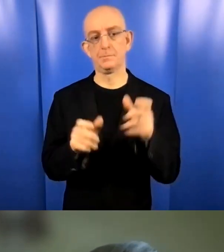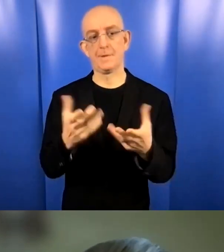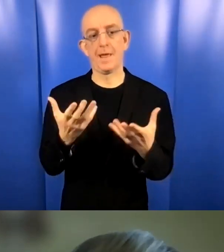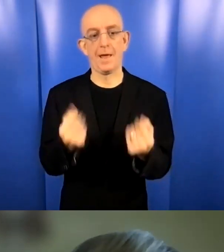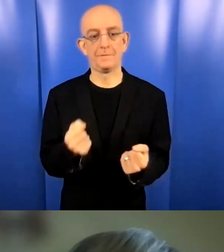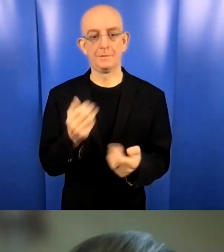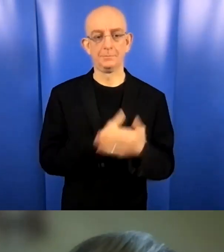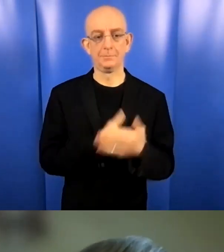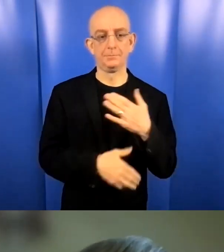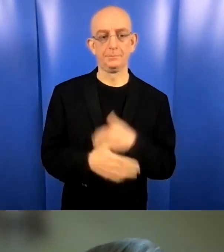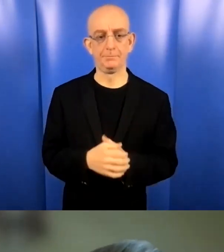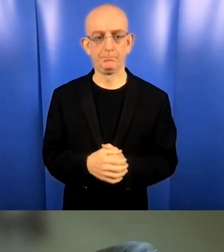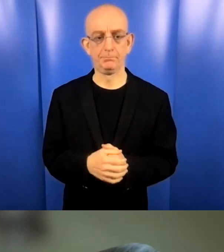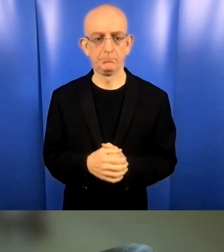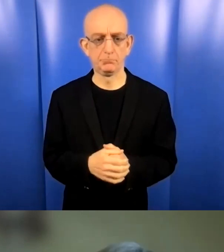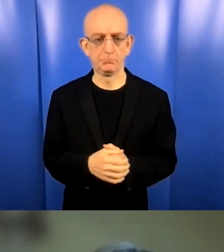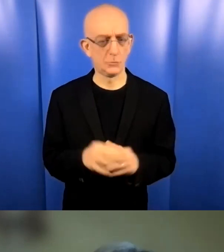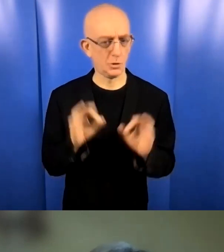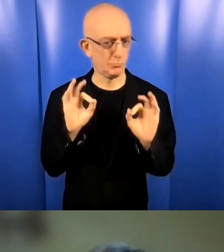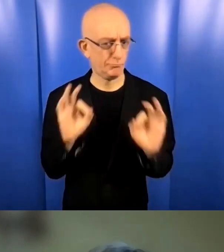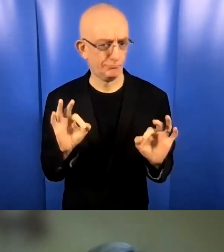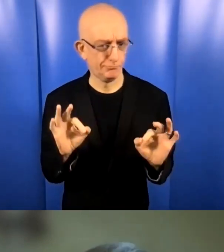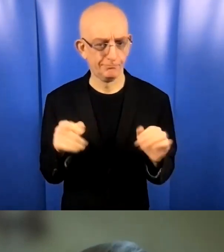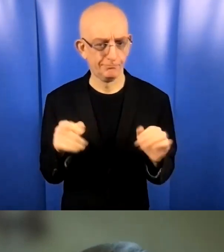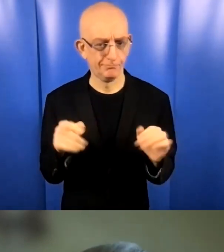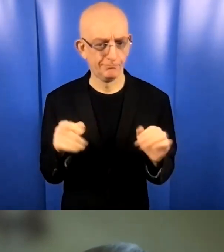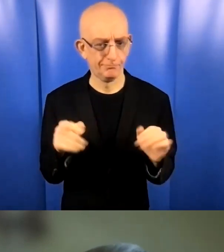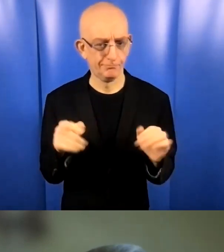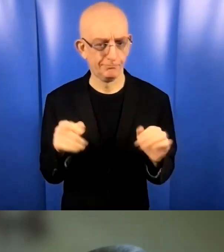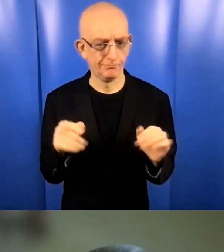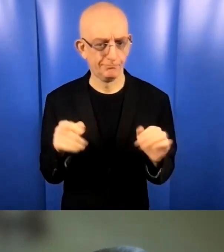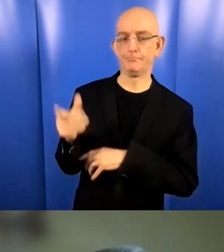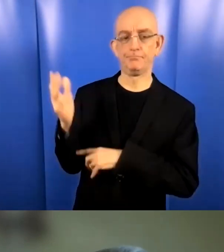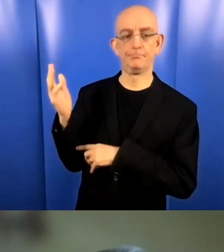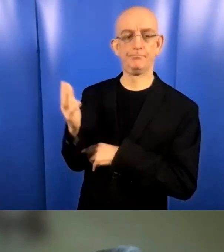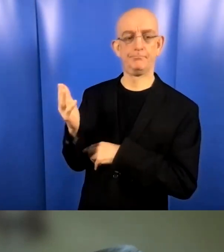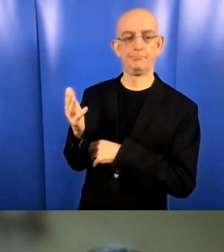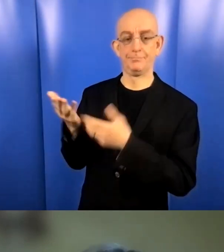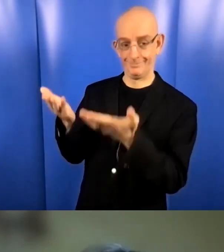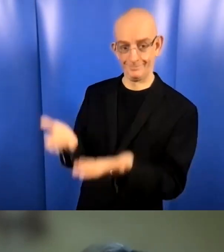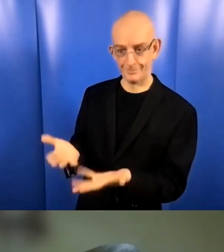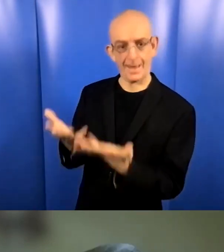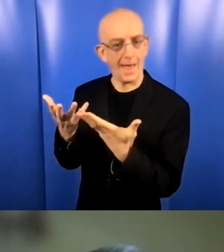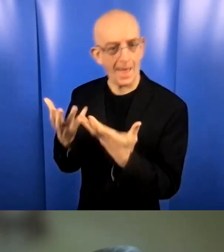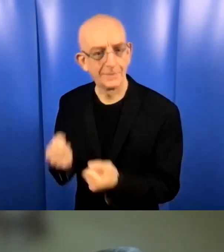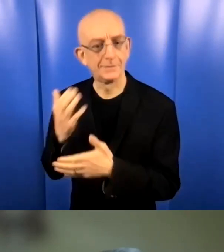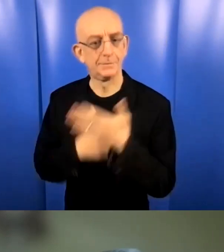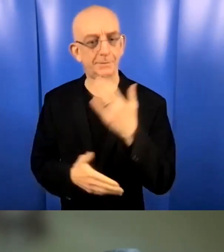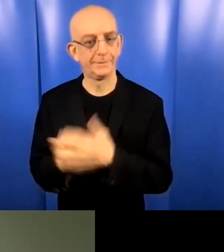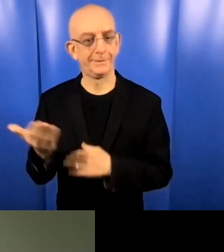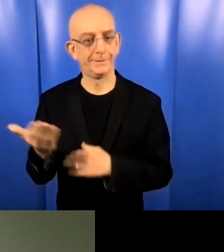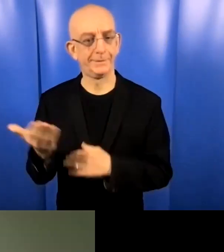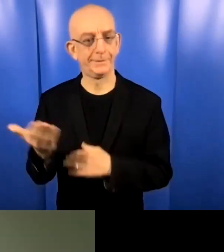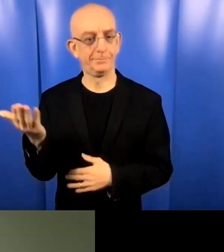with an input from someone with a disability, Maria Njeri, who is a